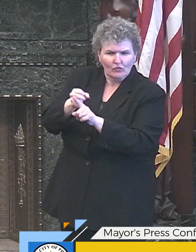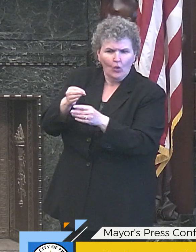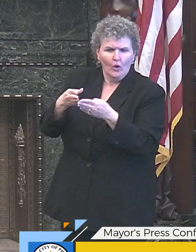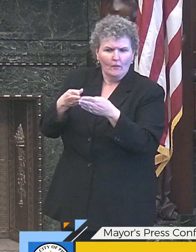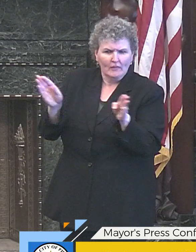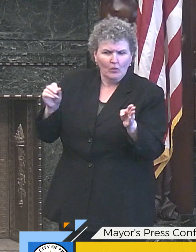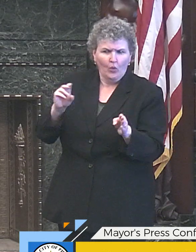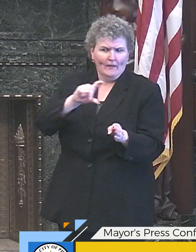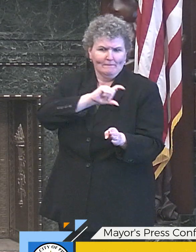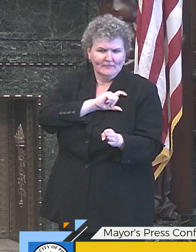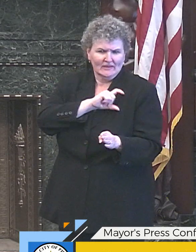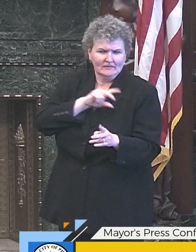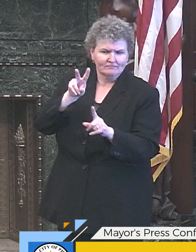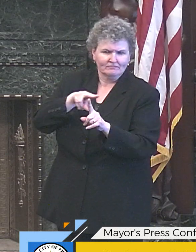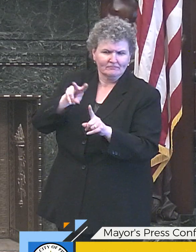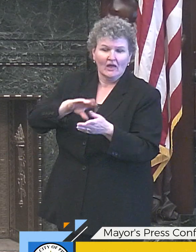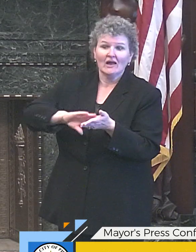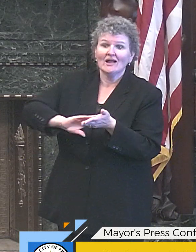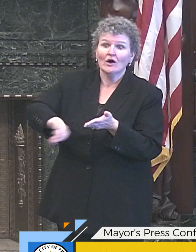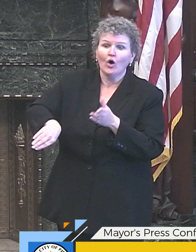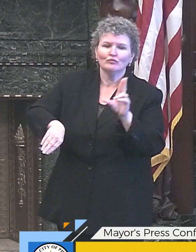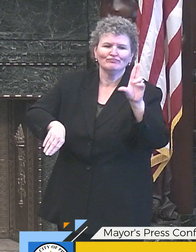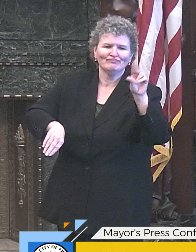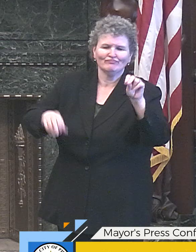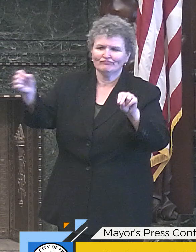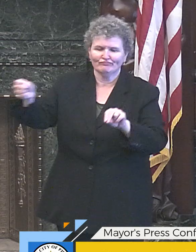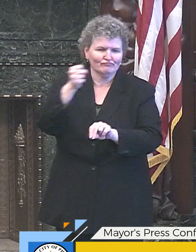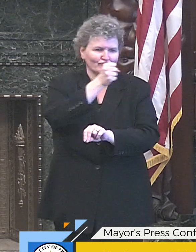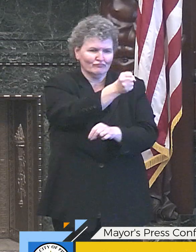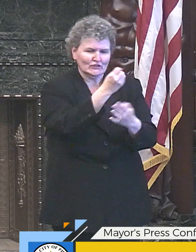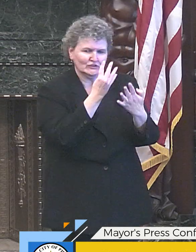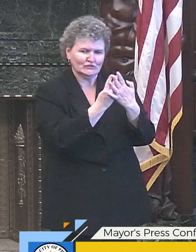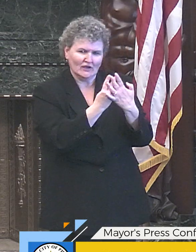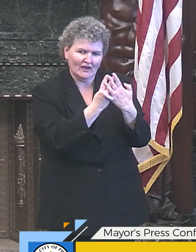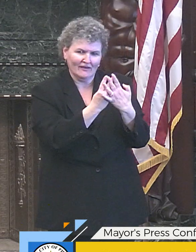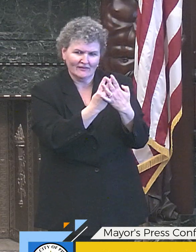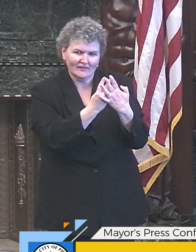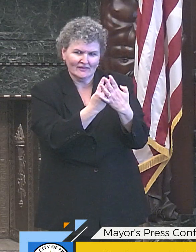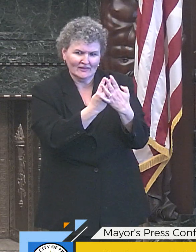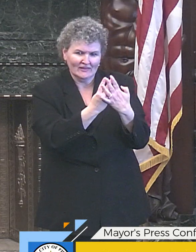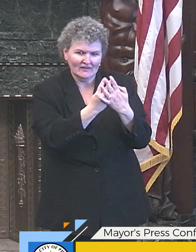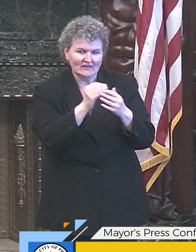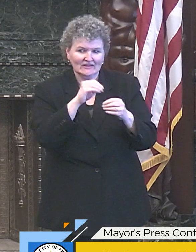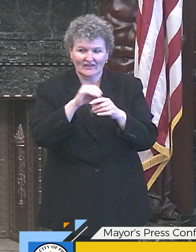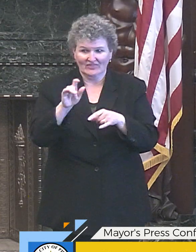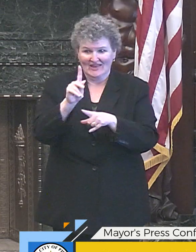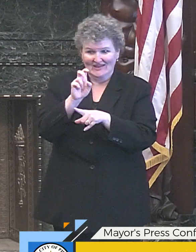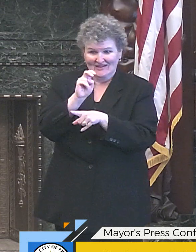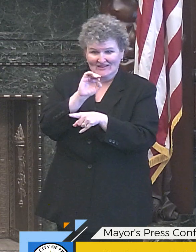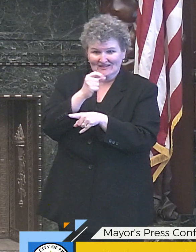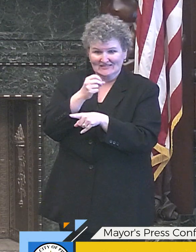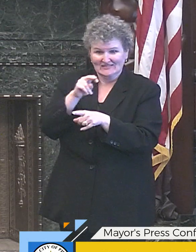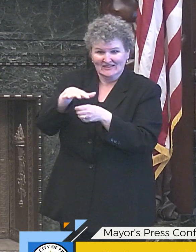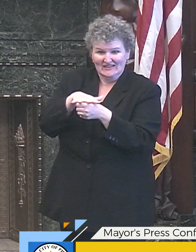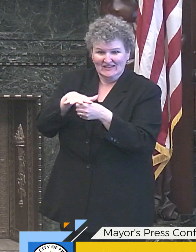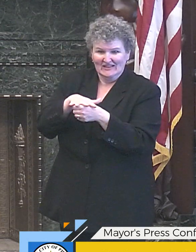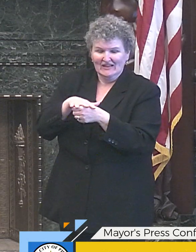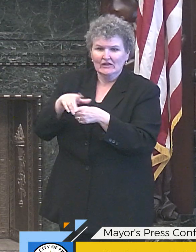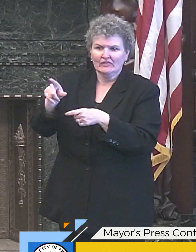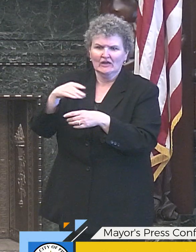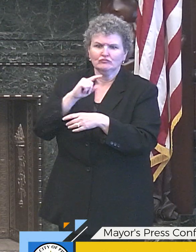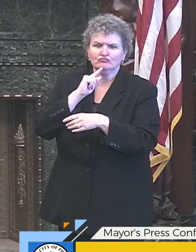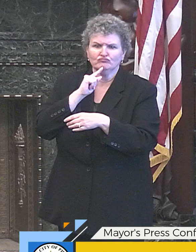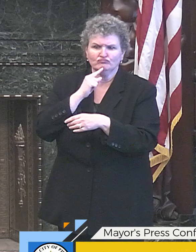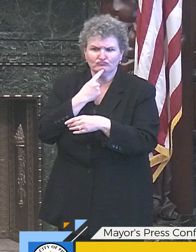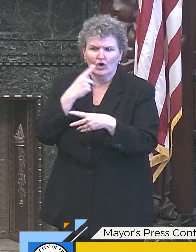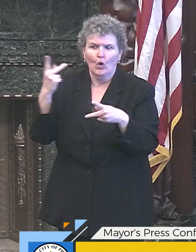here. We are doing everything we can to enforce the law. The challenges in Kensington have been exacerbated by this crisis, but